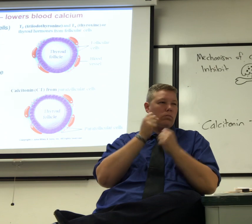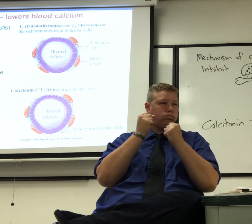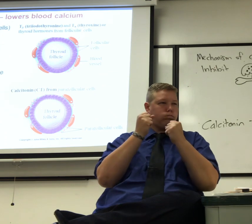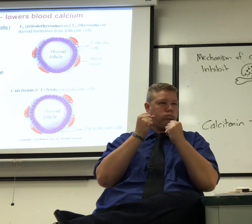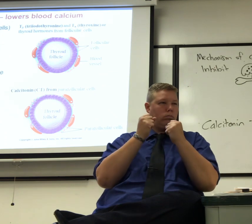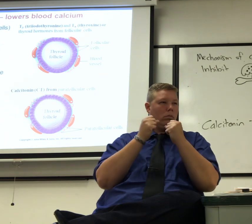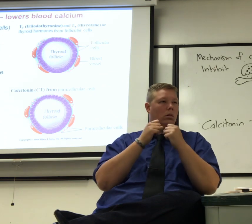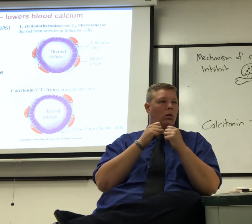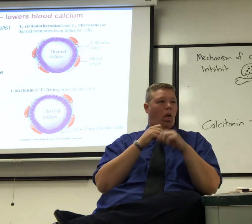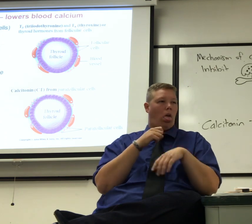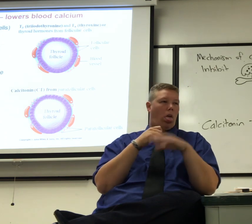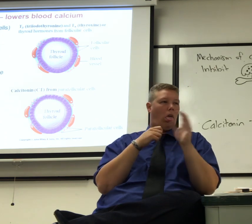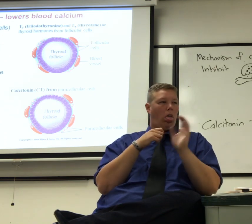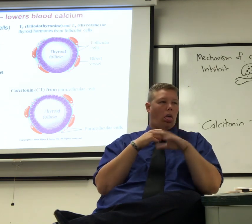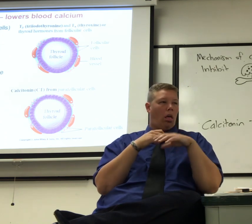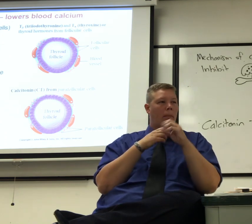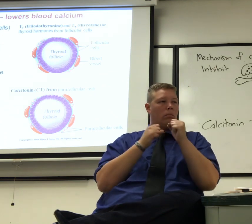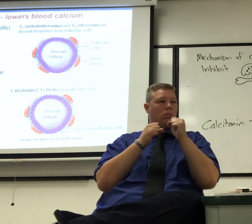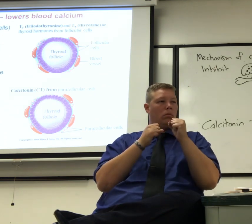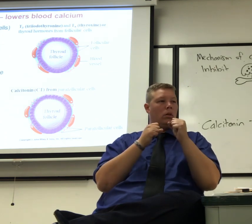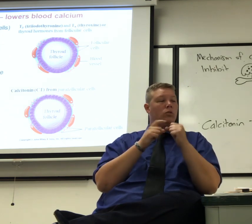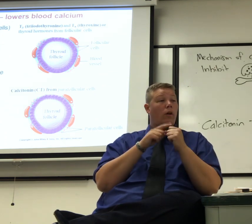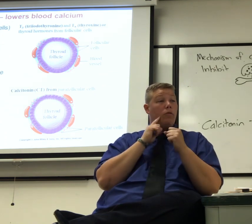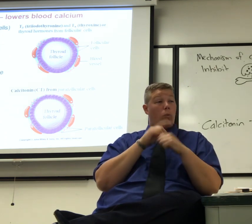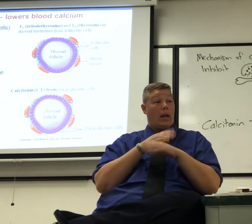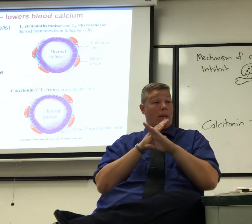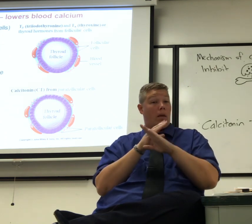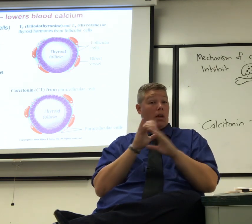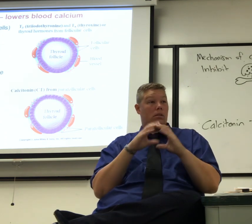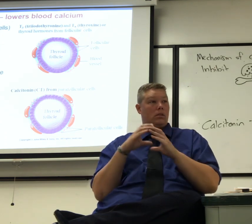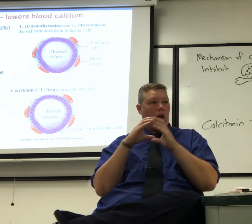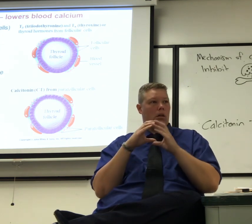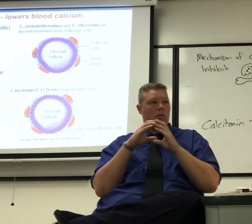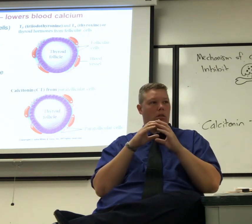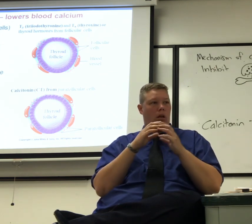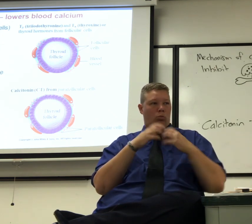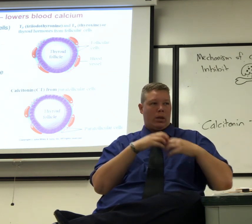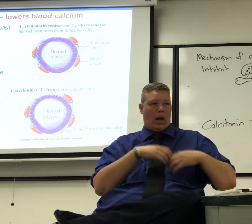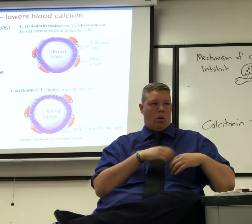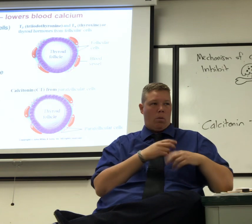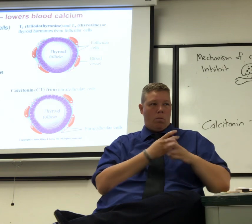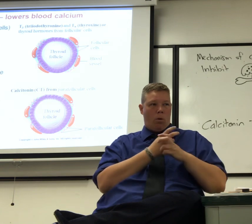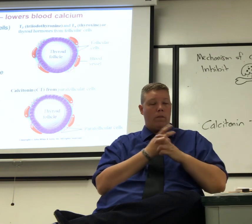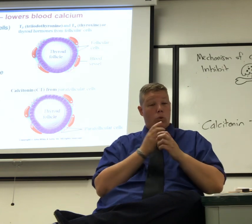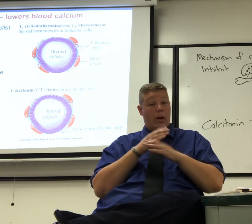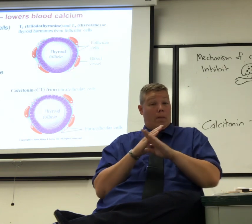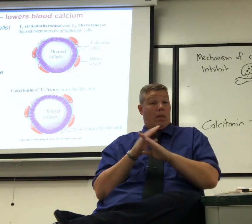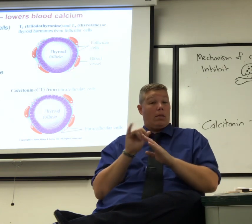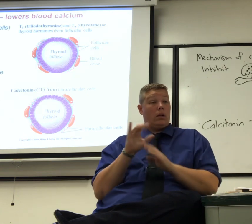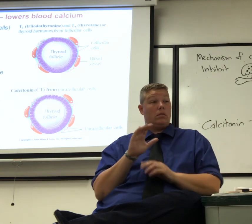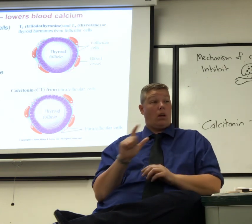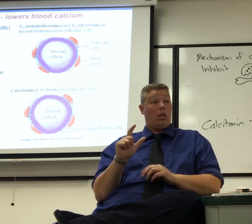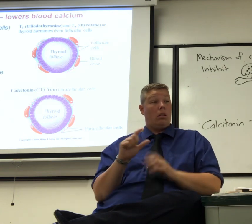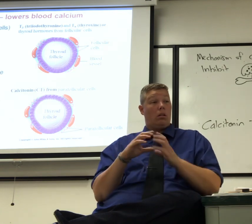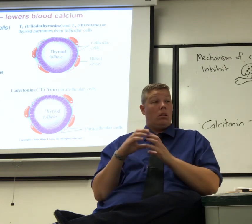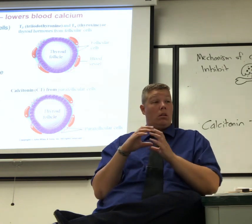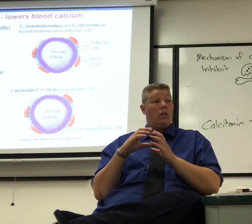from the inorganic matrix of bone, which makes bones rigid. That would increase blood calcium. So if you